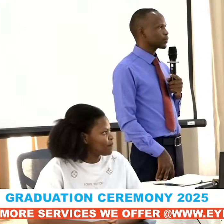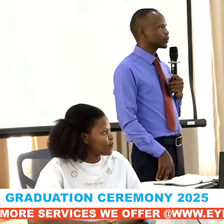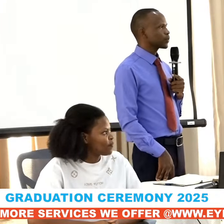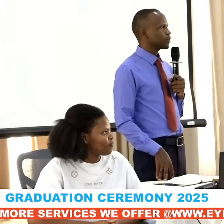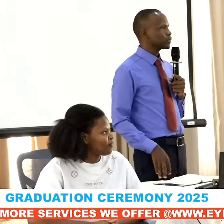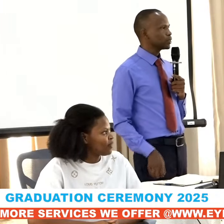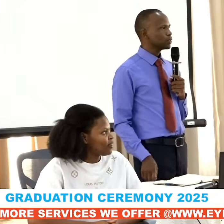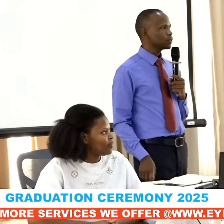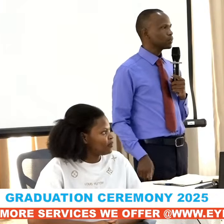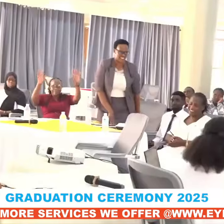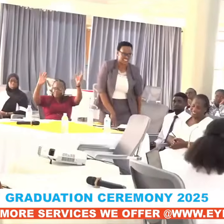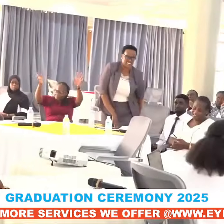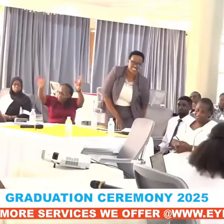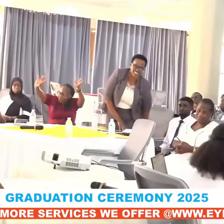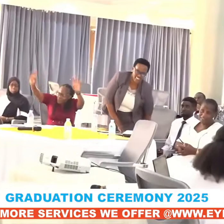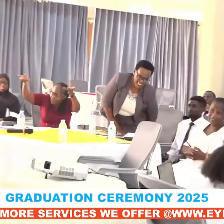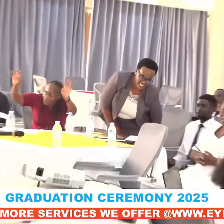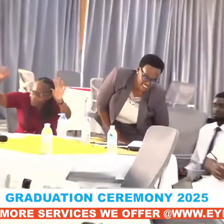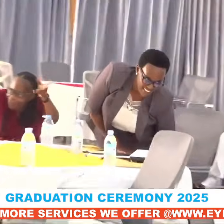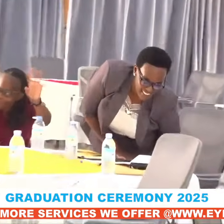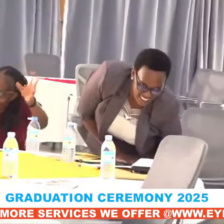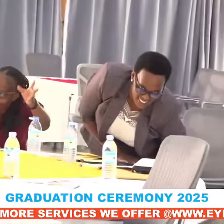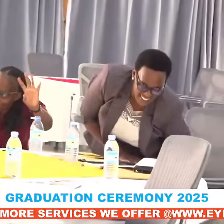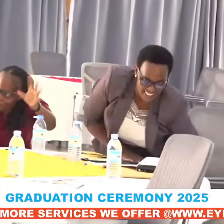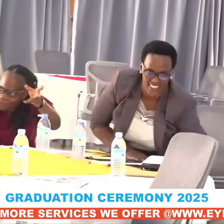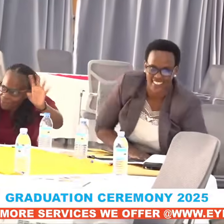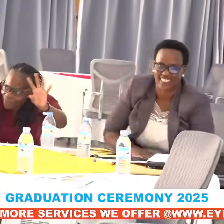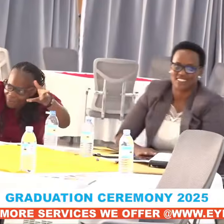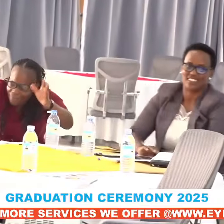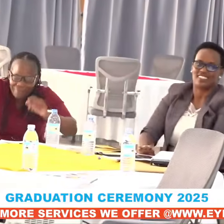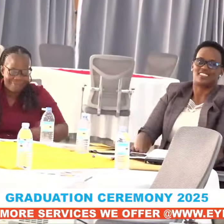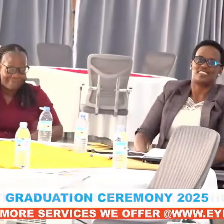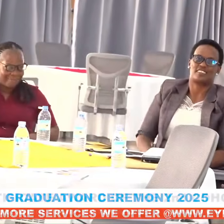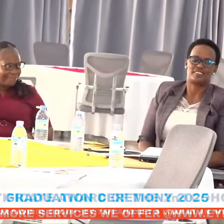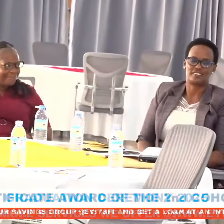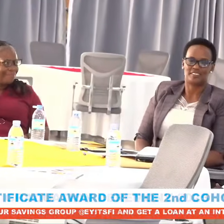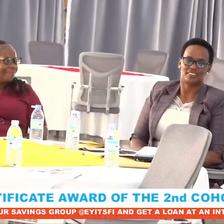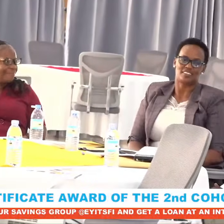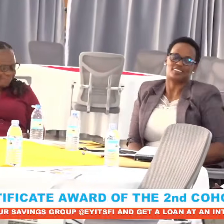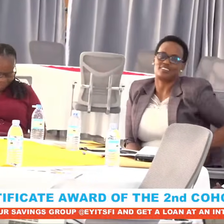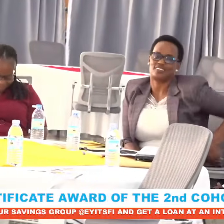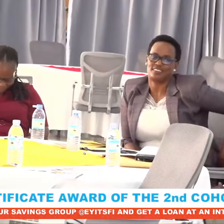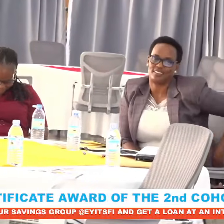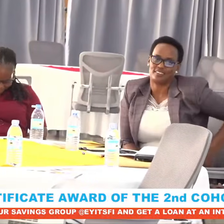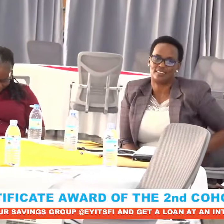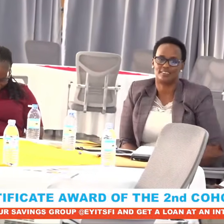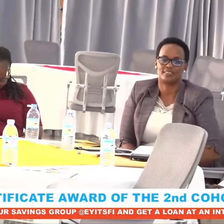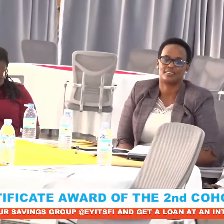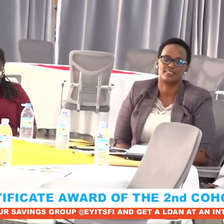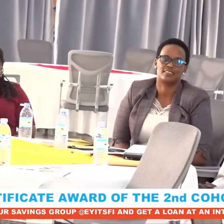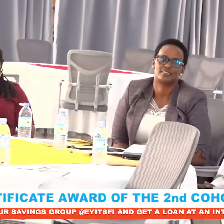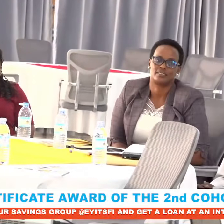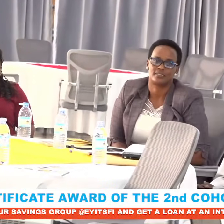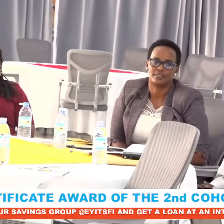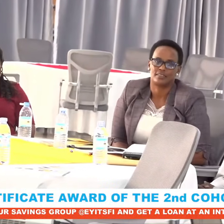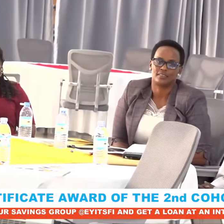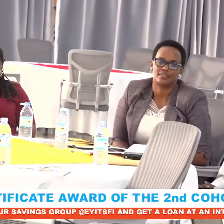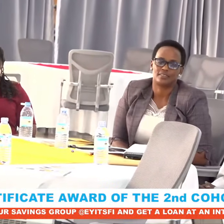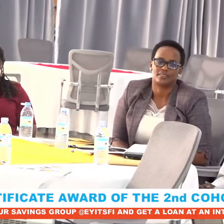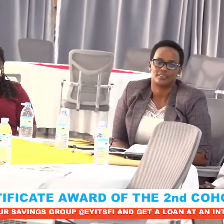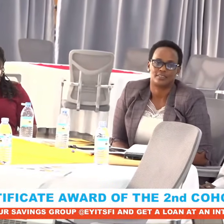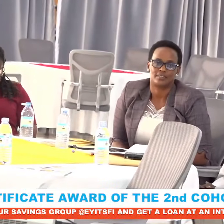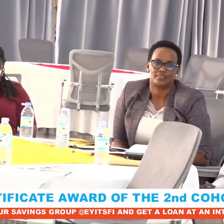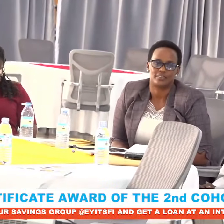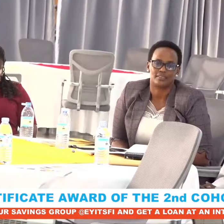Yeah, Betty is a master's student at BSU.